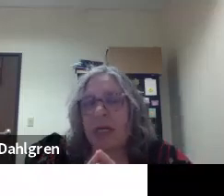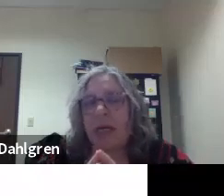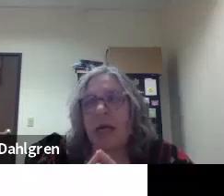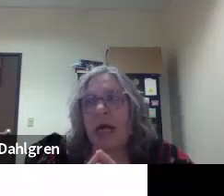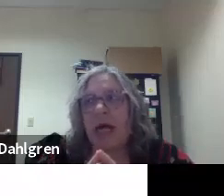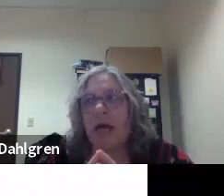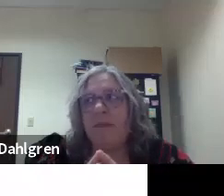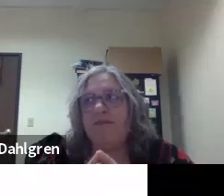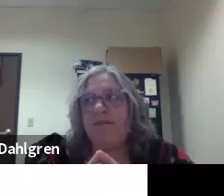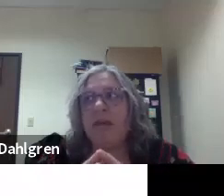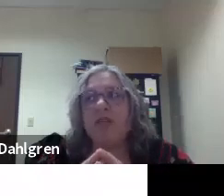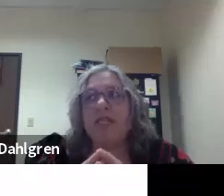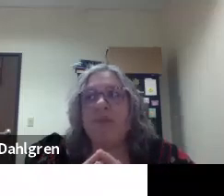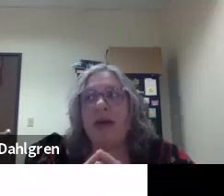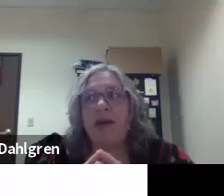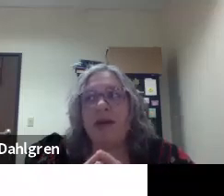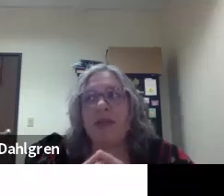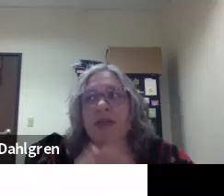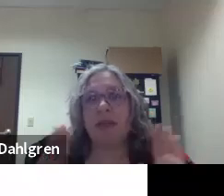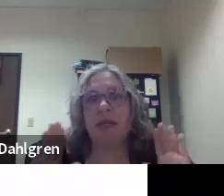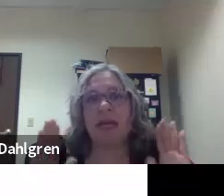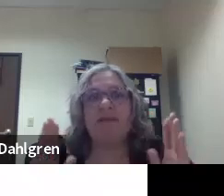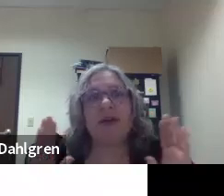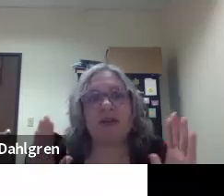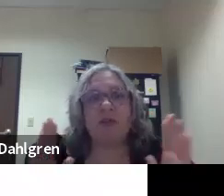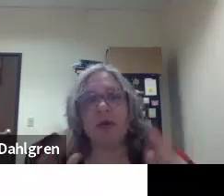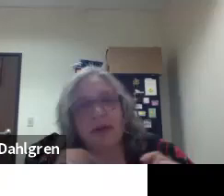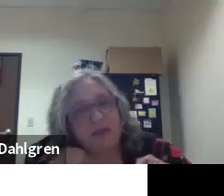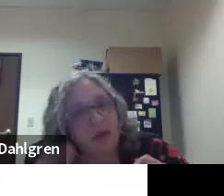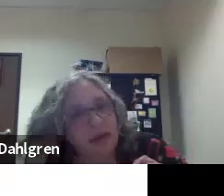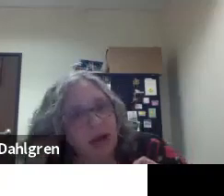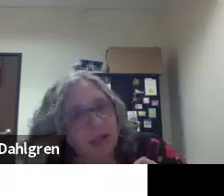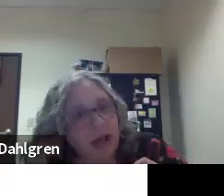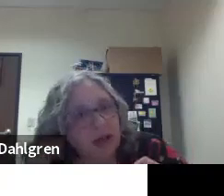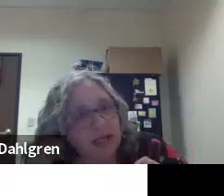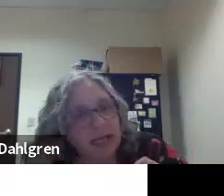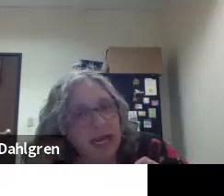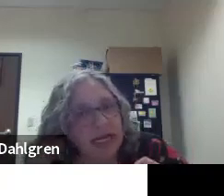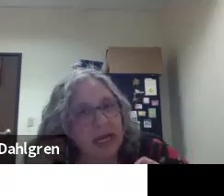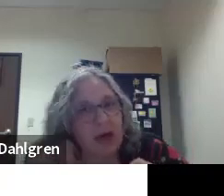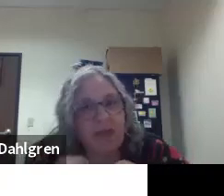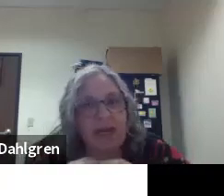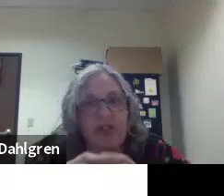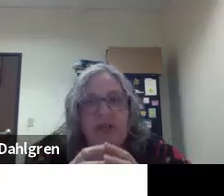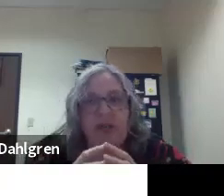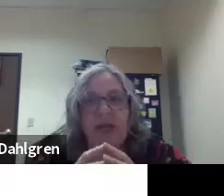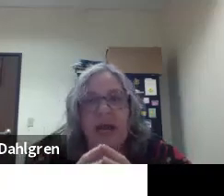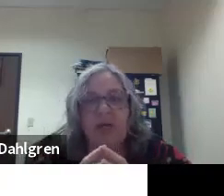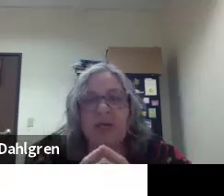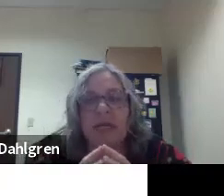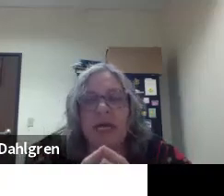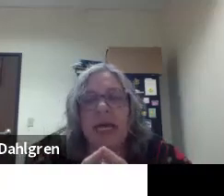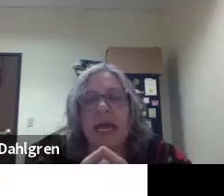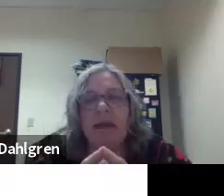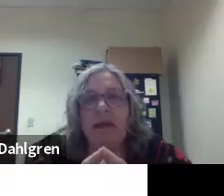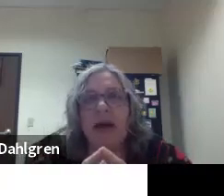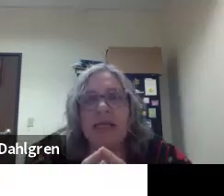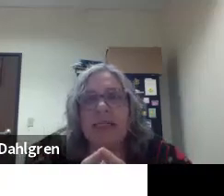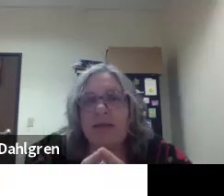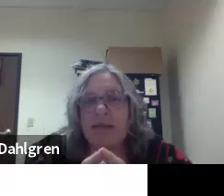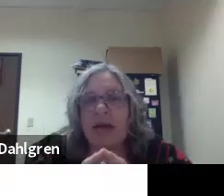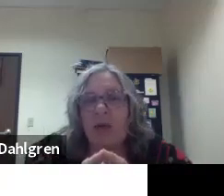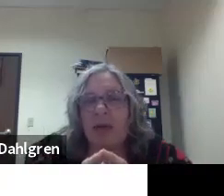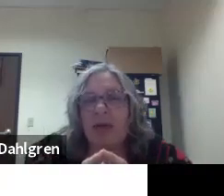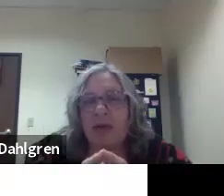account. It just matters if there's more than $4,000 in any combination of accounts. And a